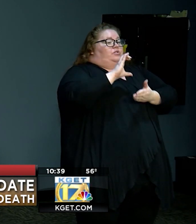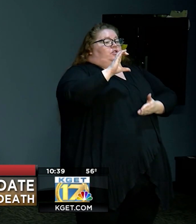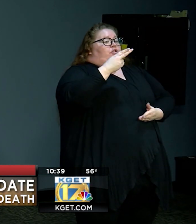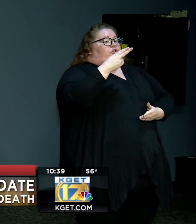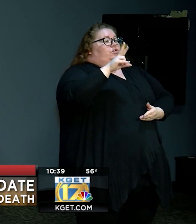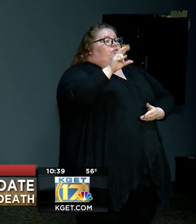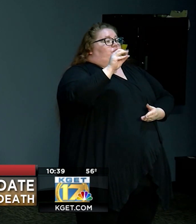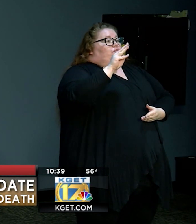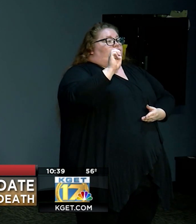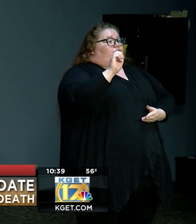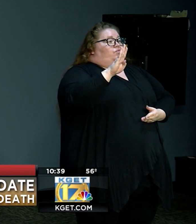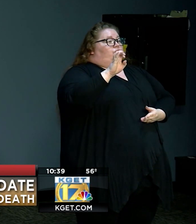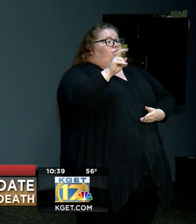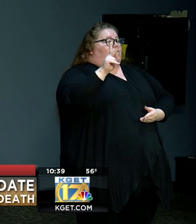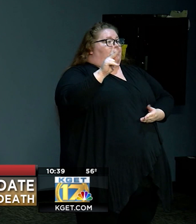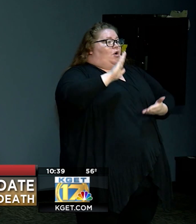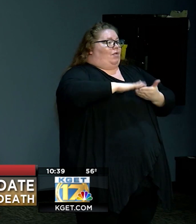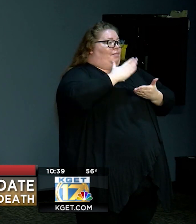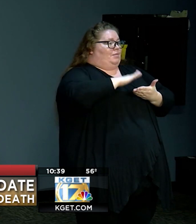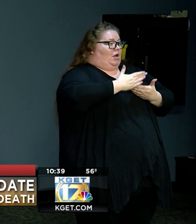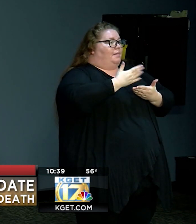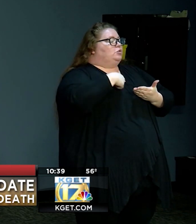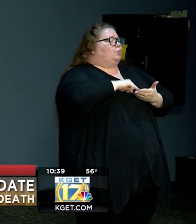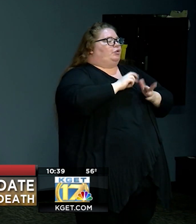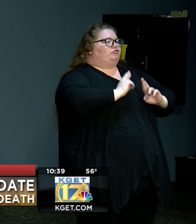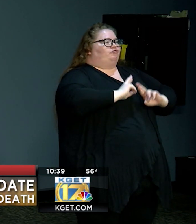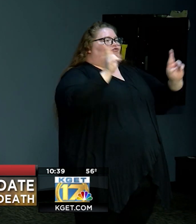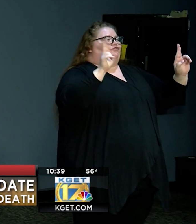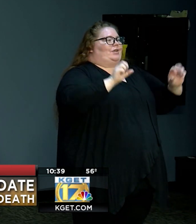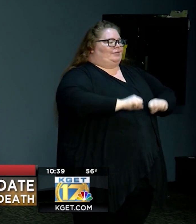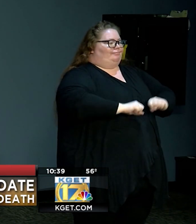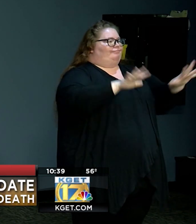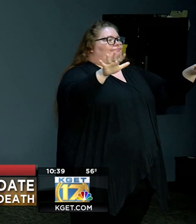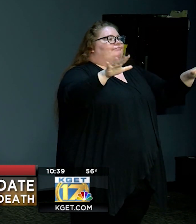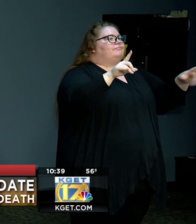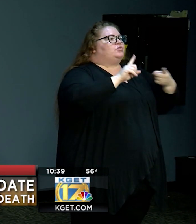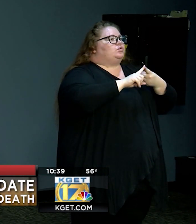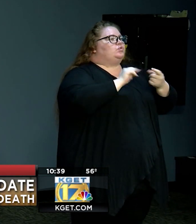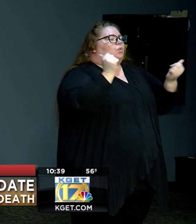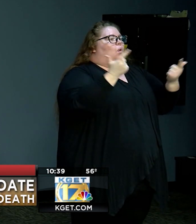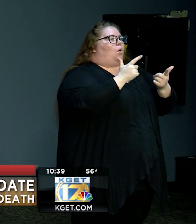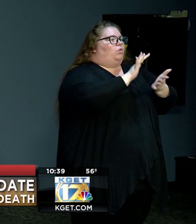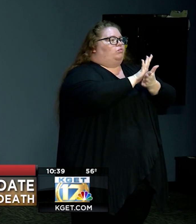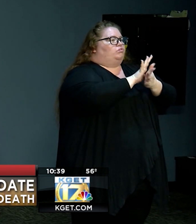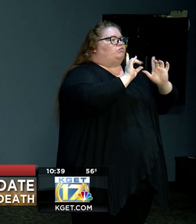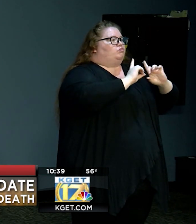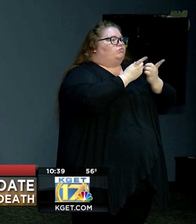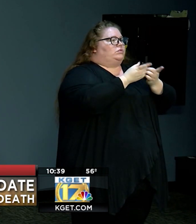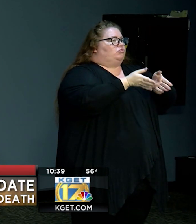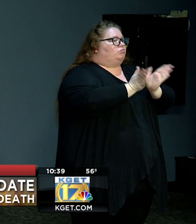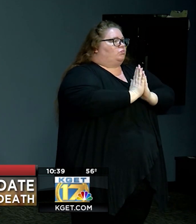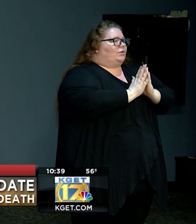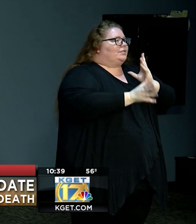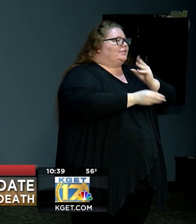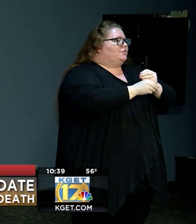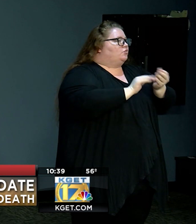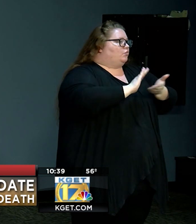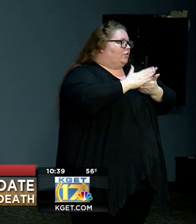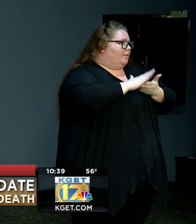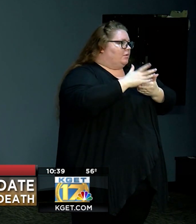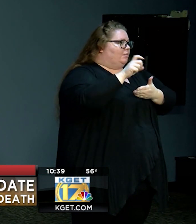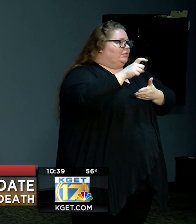stored in our warehouse, and we are ready to deploy those to school districts that have requested additional Chromebooks for the students they